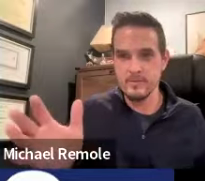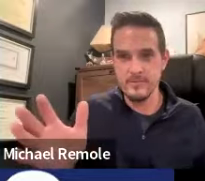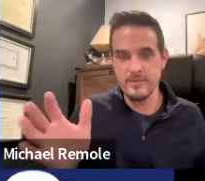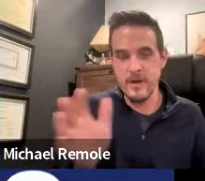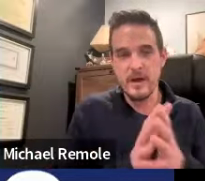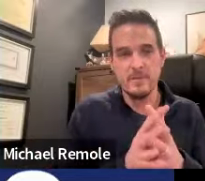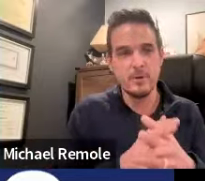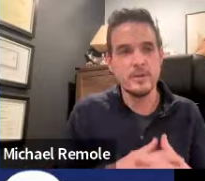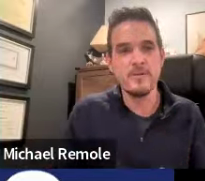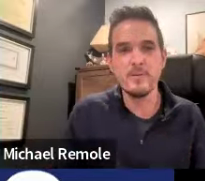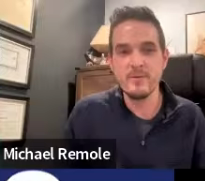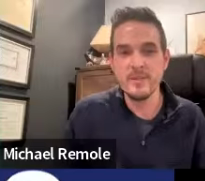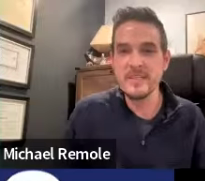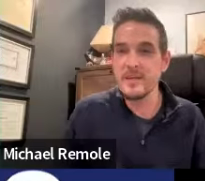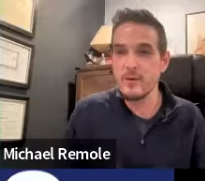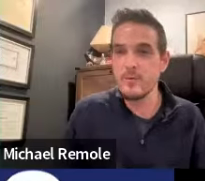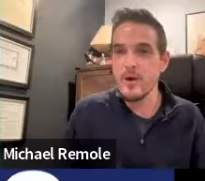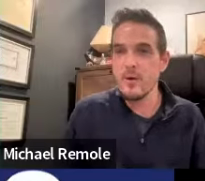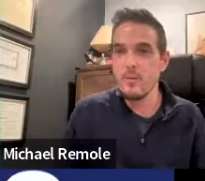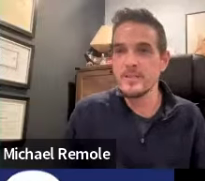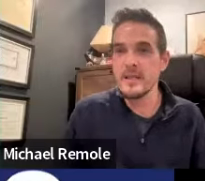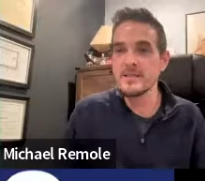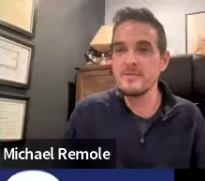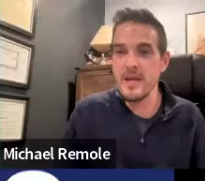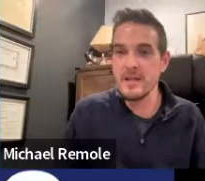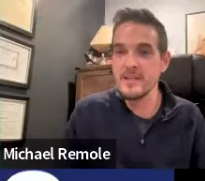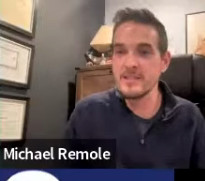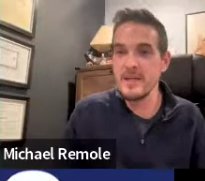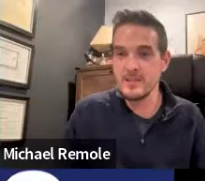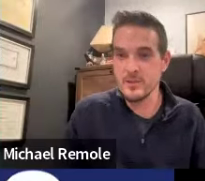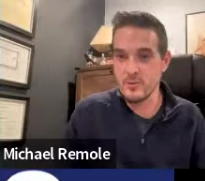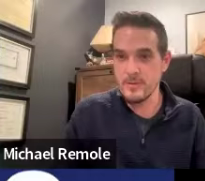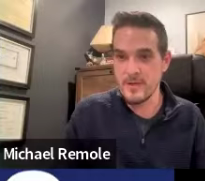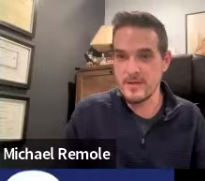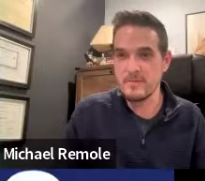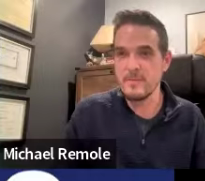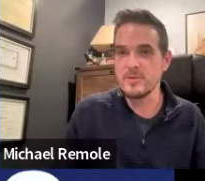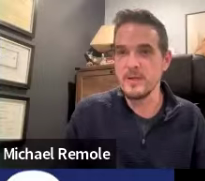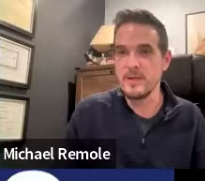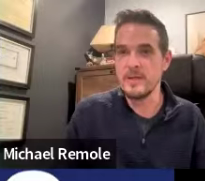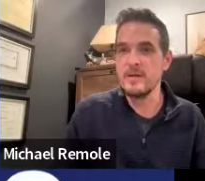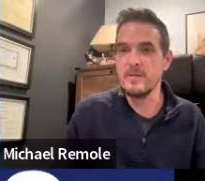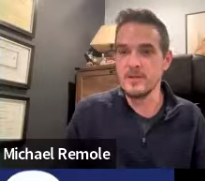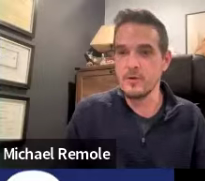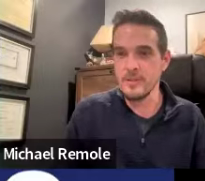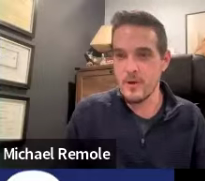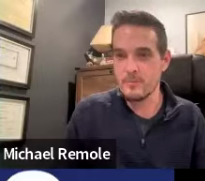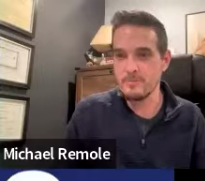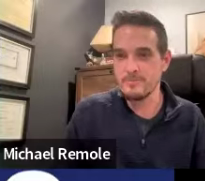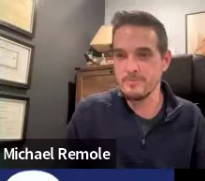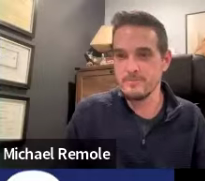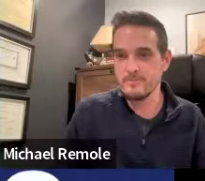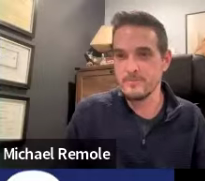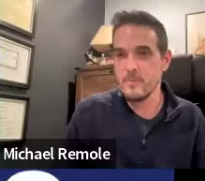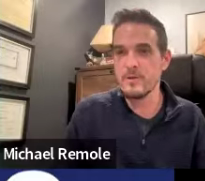that early development for this kiddo was lots of yelling and screaming between the adults in the